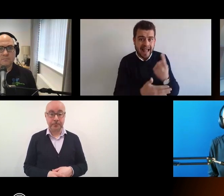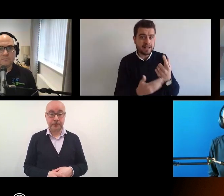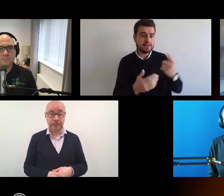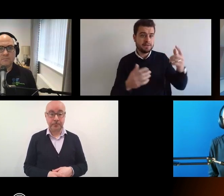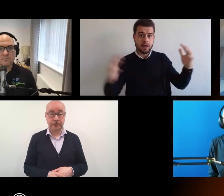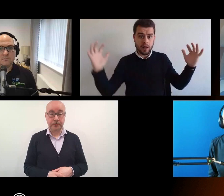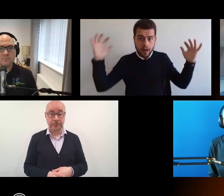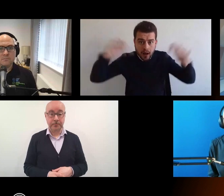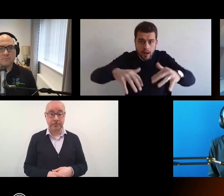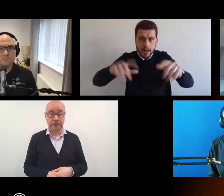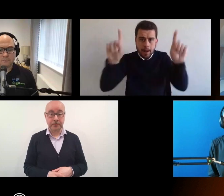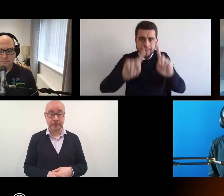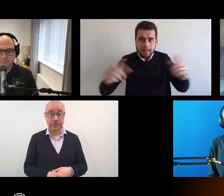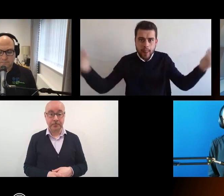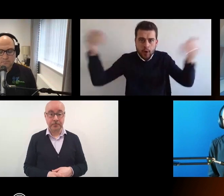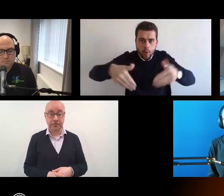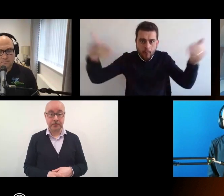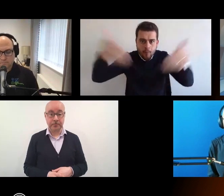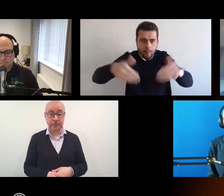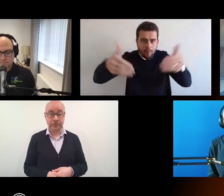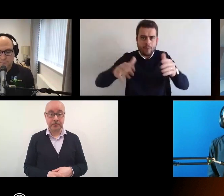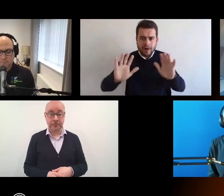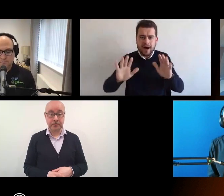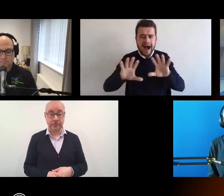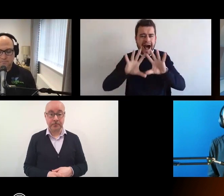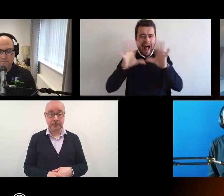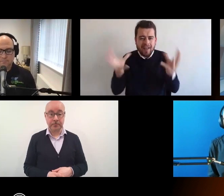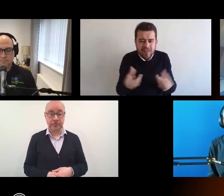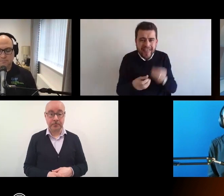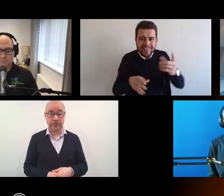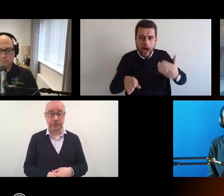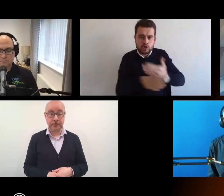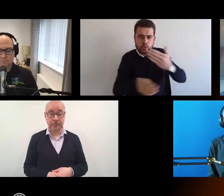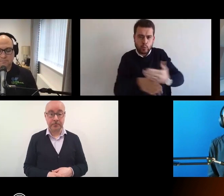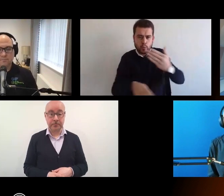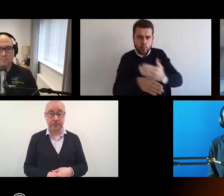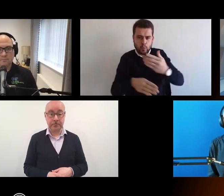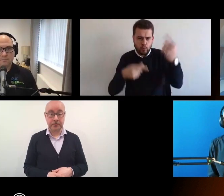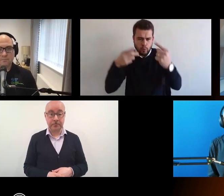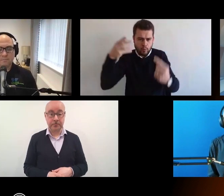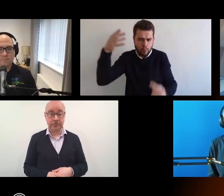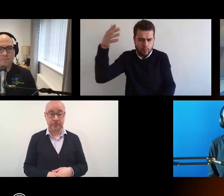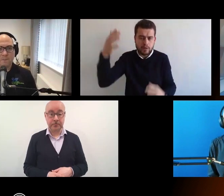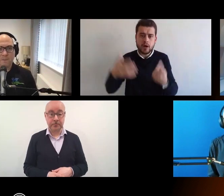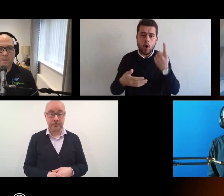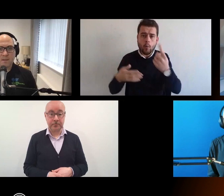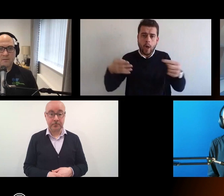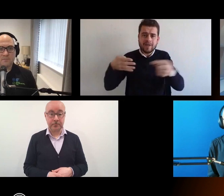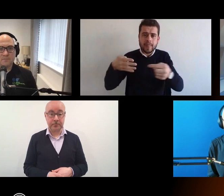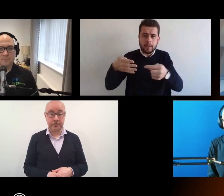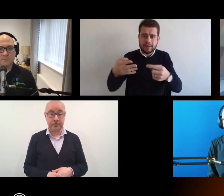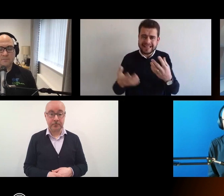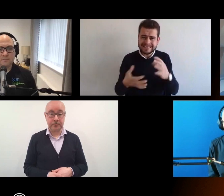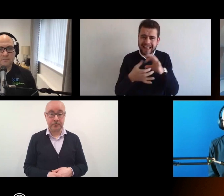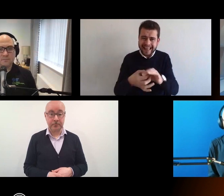the brand is represented well. So when they have events and people go to those events, they want to make sure that